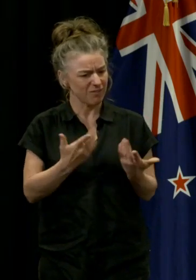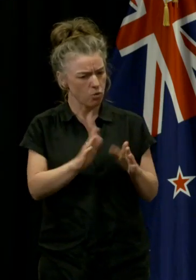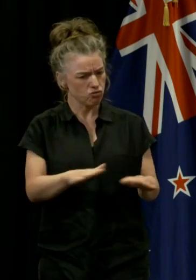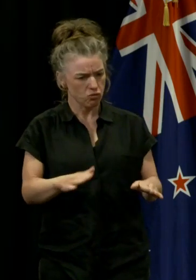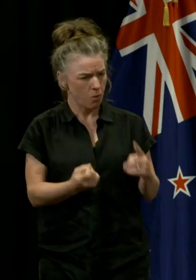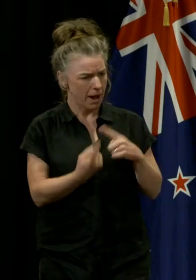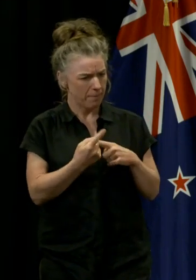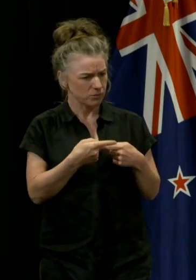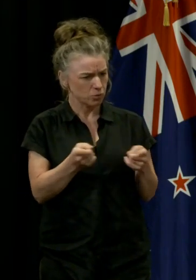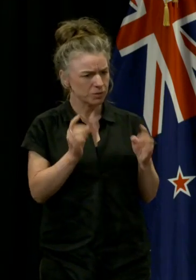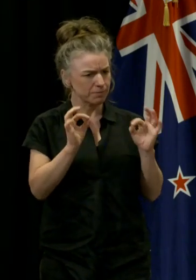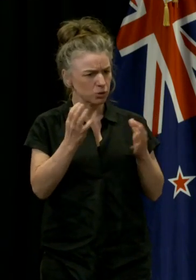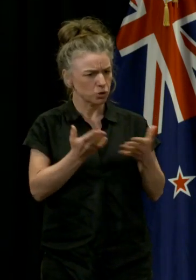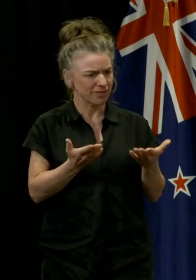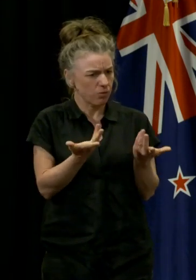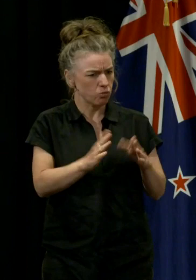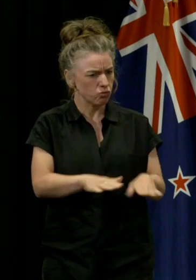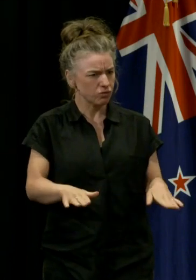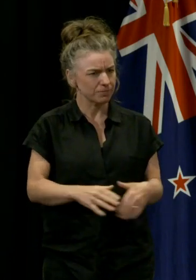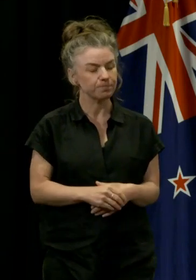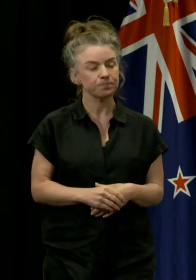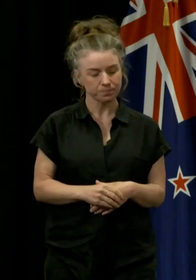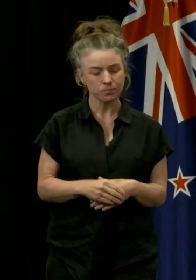midnight? So we are going to be asking over the next